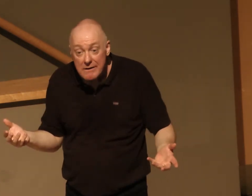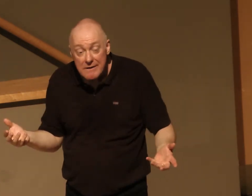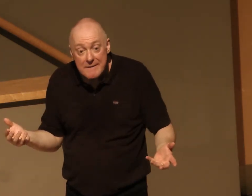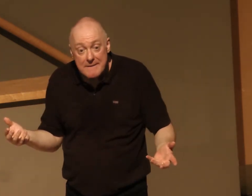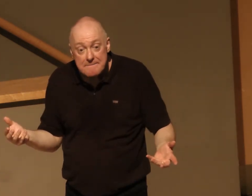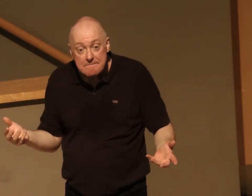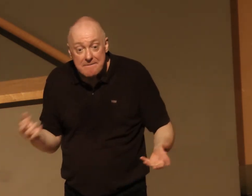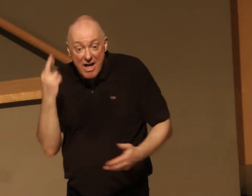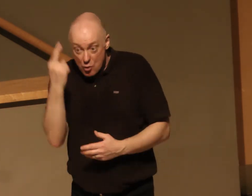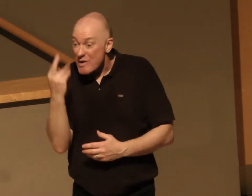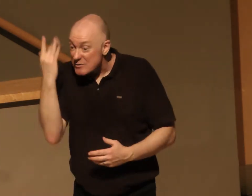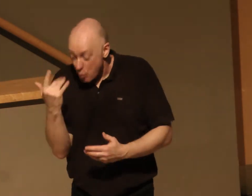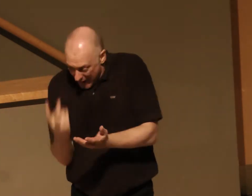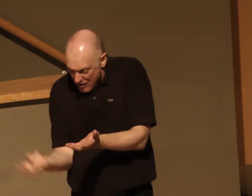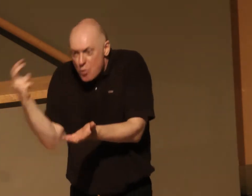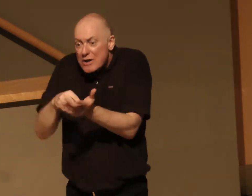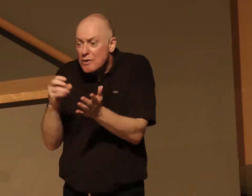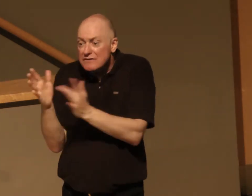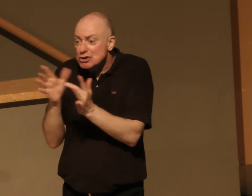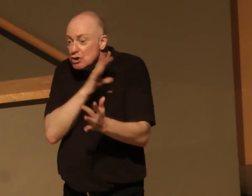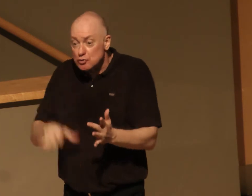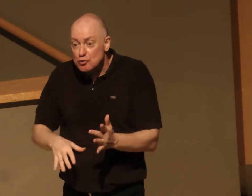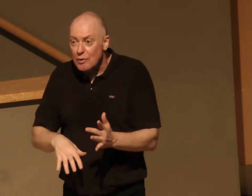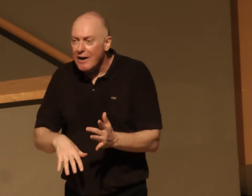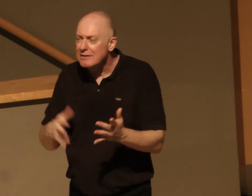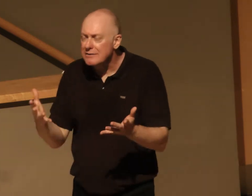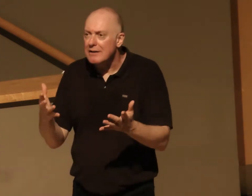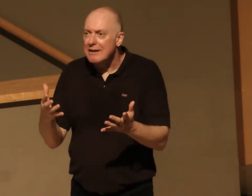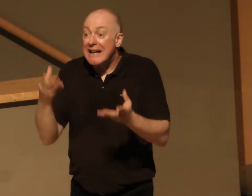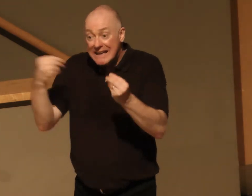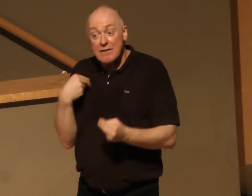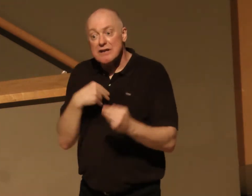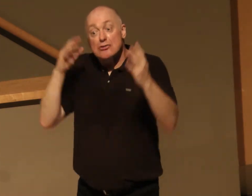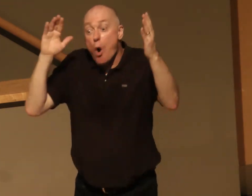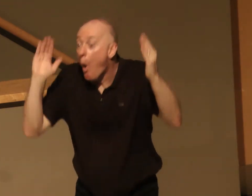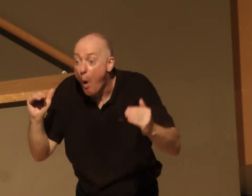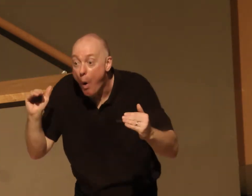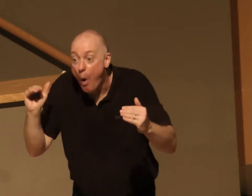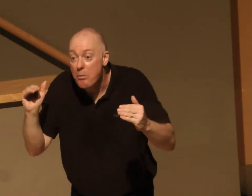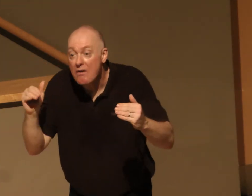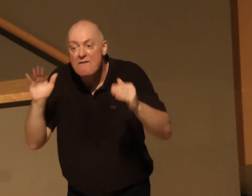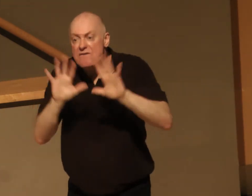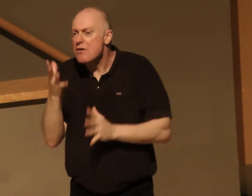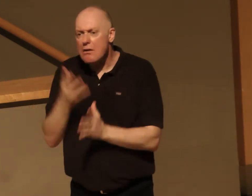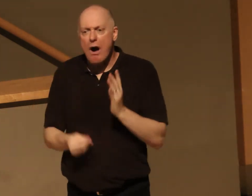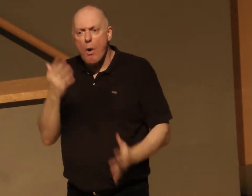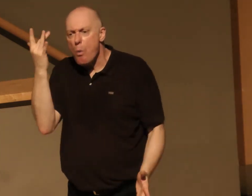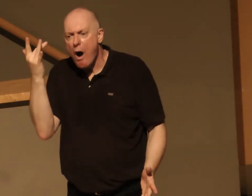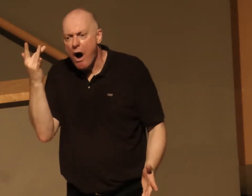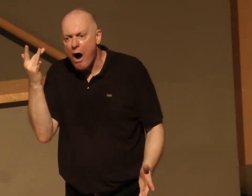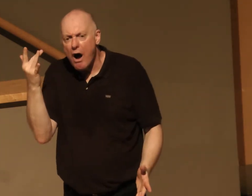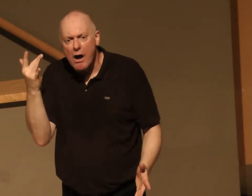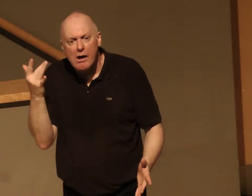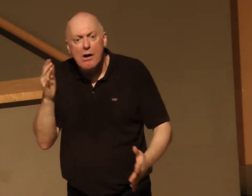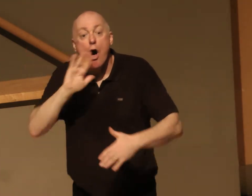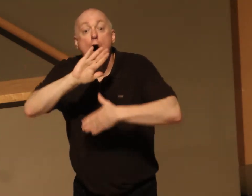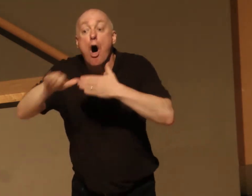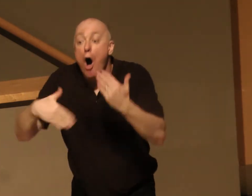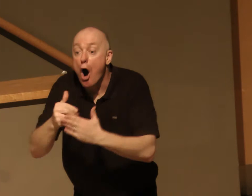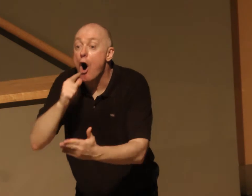the reason the resurrection of Jesus Christ gives us so much hope and dispels all of our fears is because for all who believe we